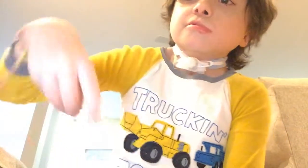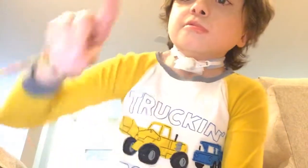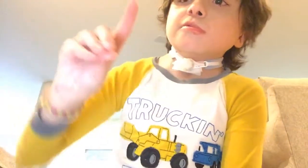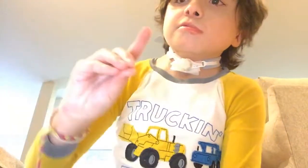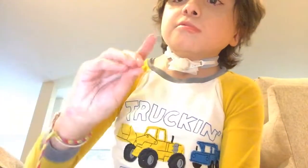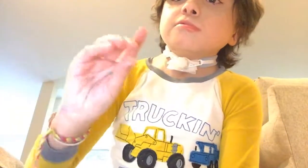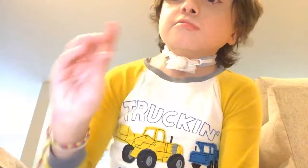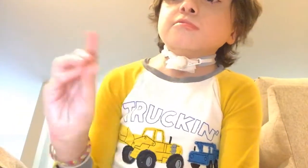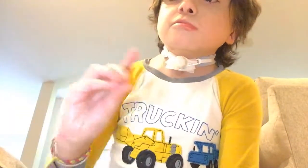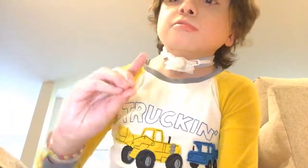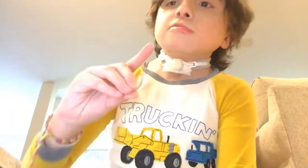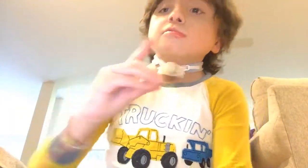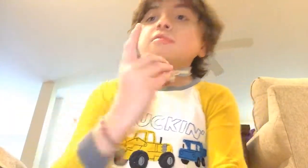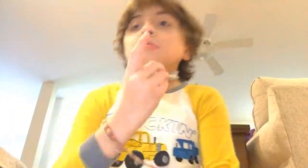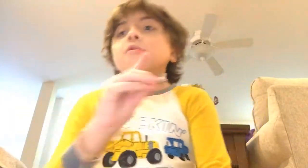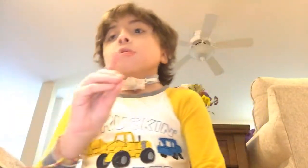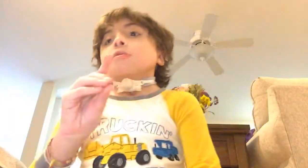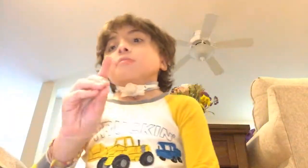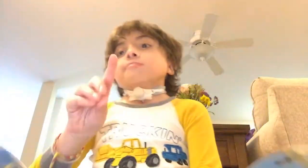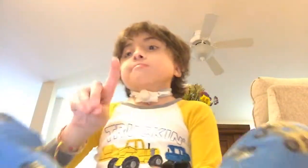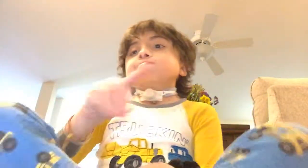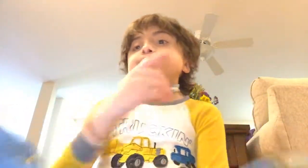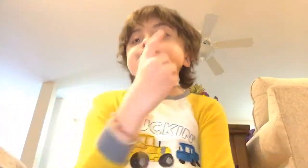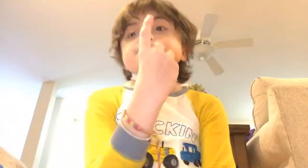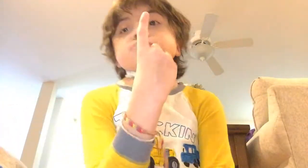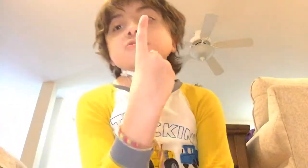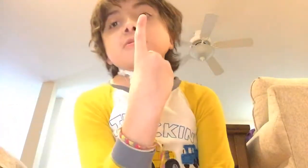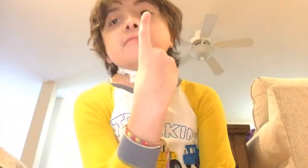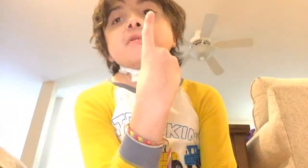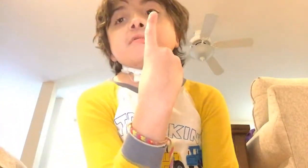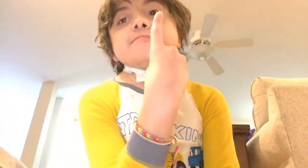um, I'm back.